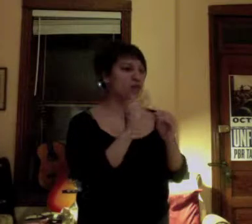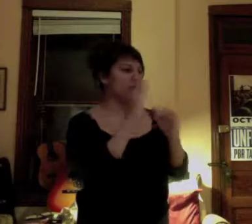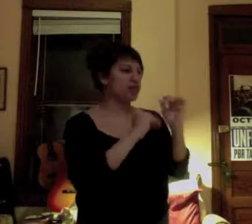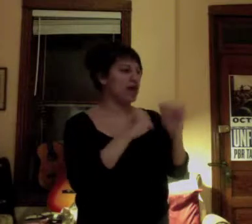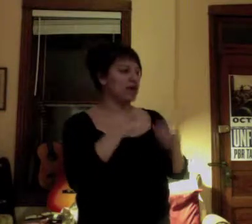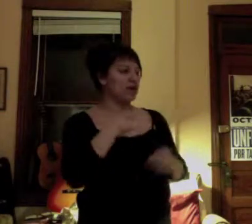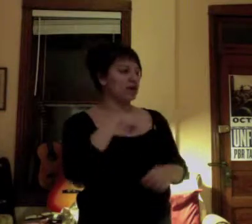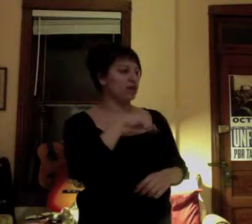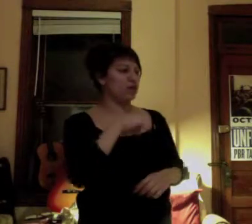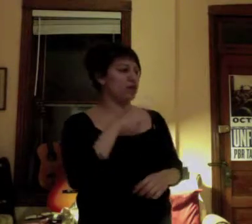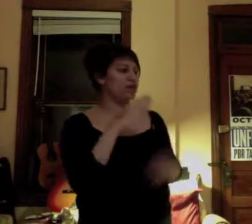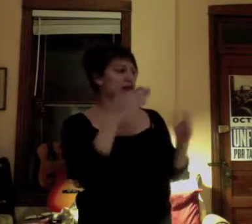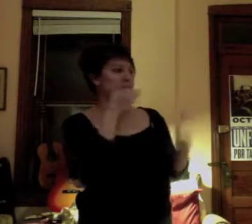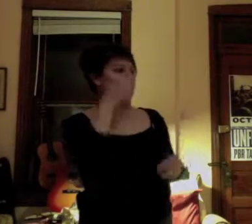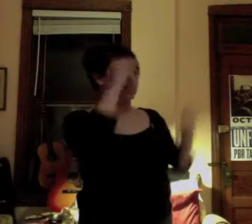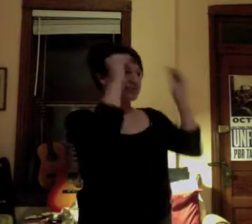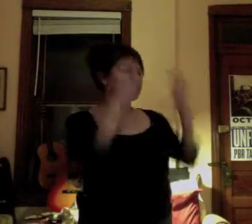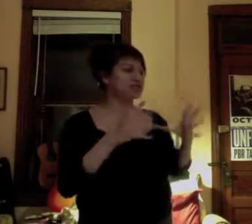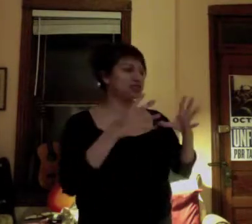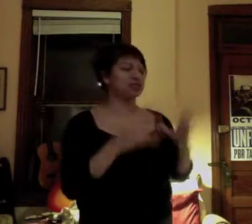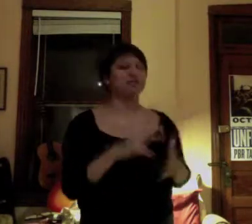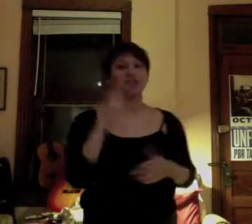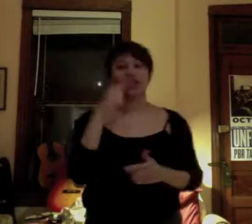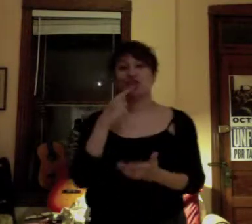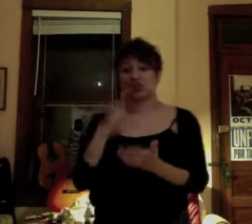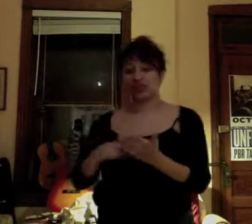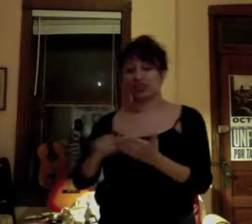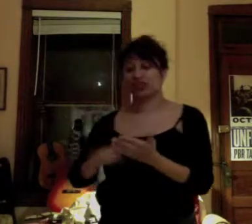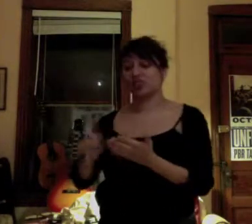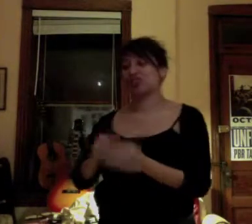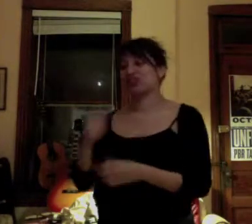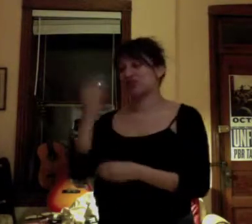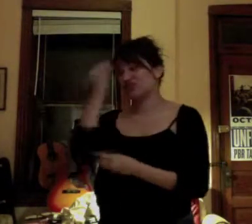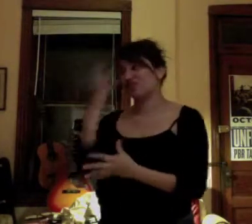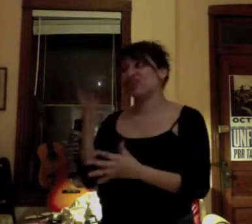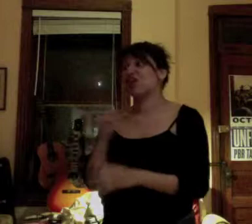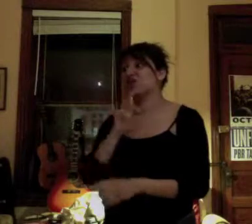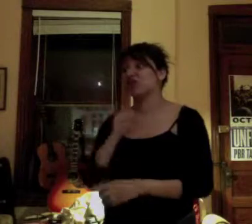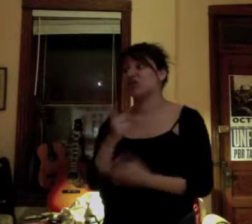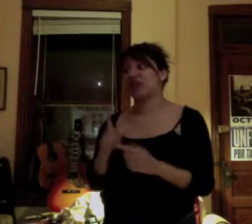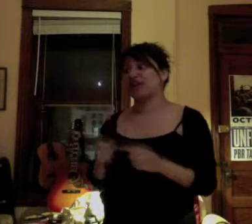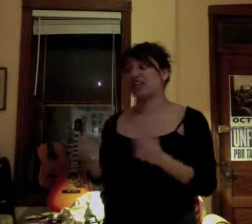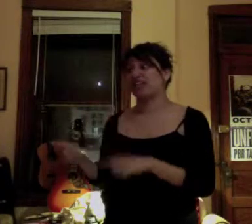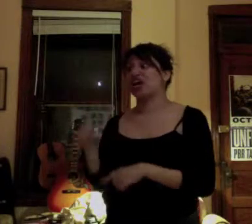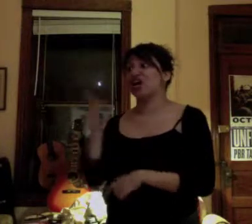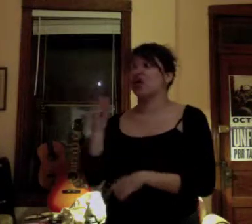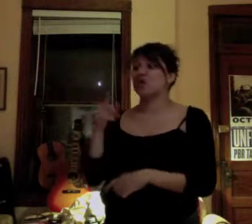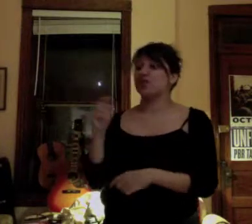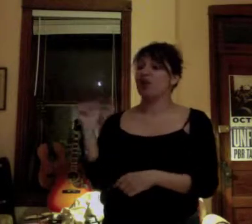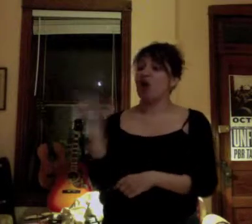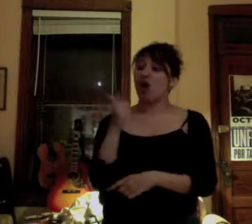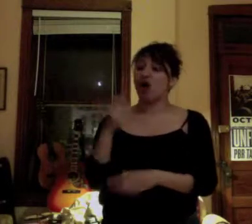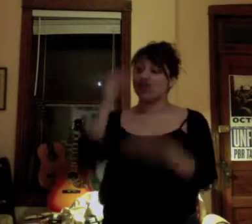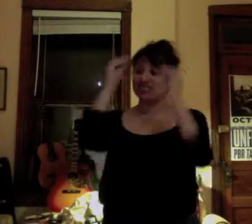them, actually, we put all the teachers' names in a hat, and yours were the 3 that were pulled. This